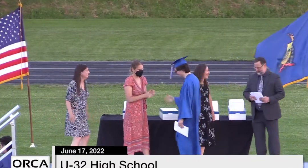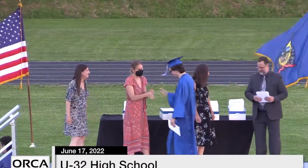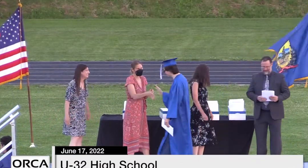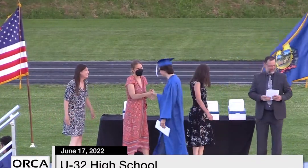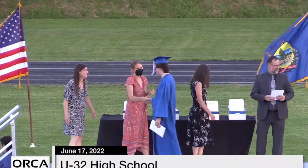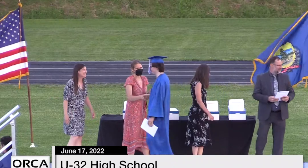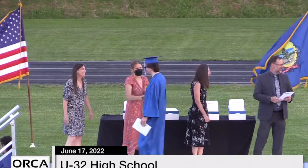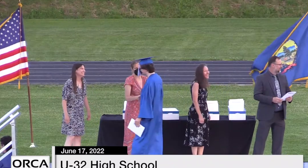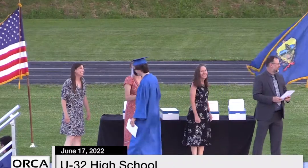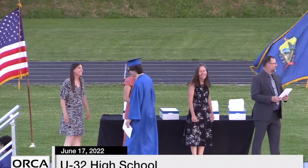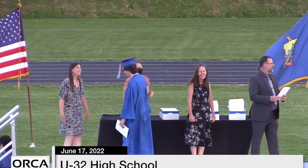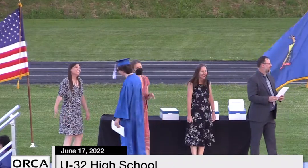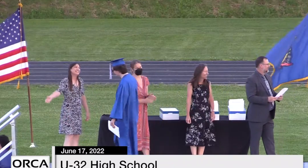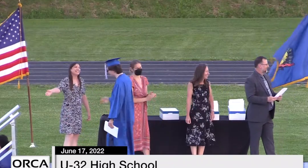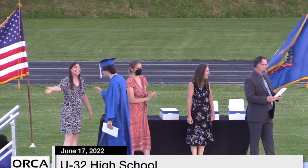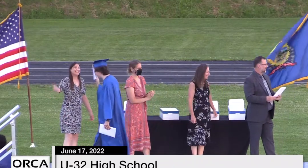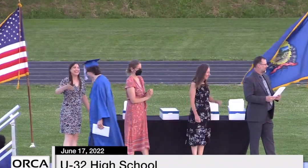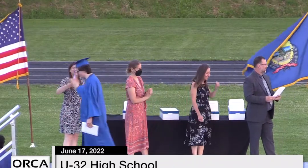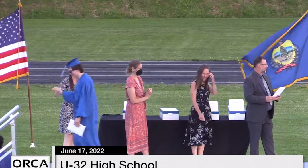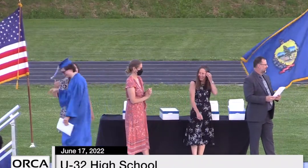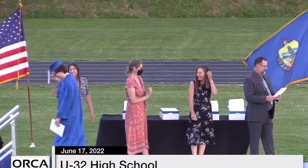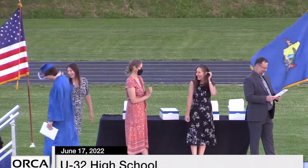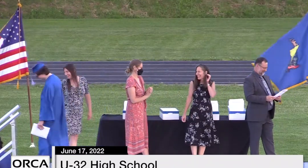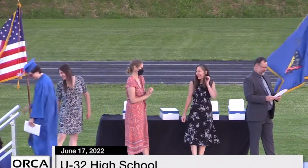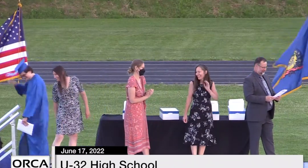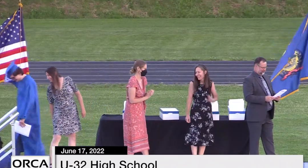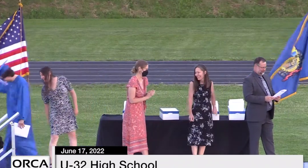Quinn Hastings only.